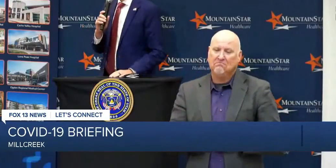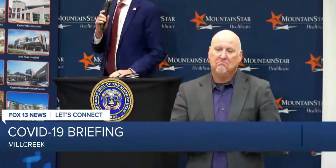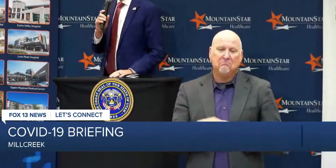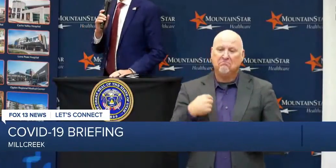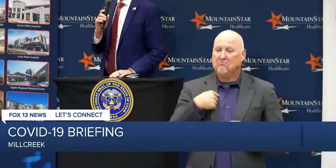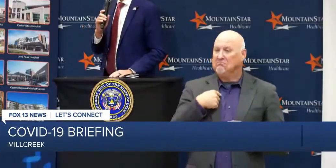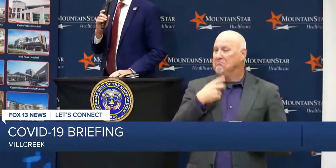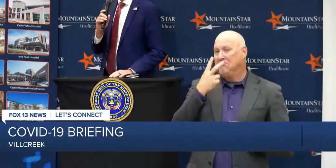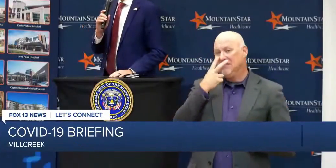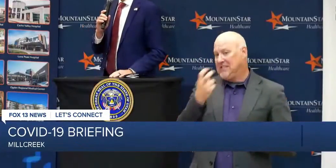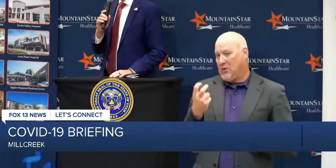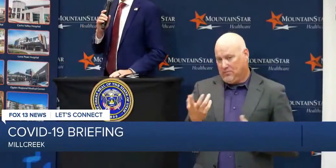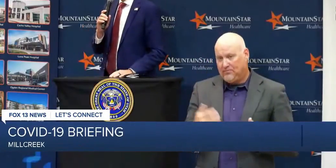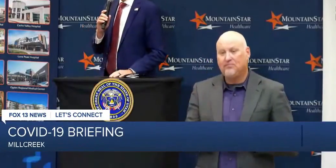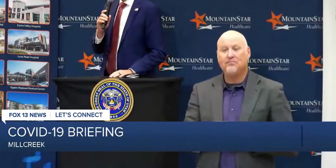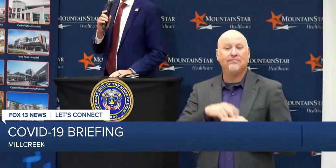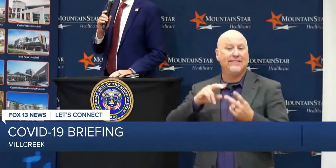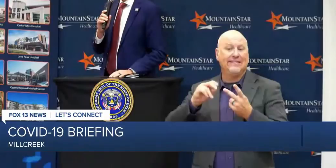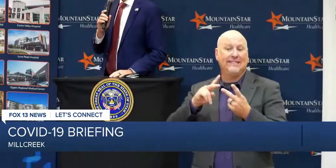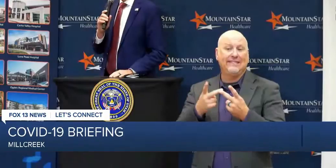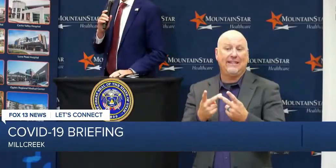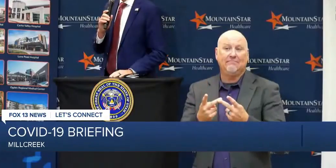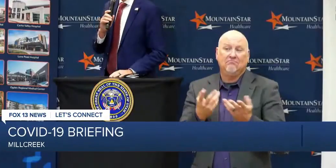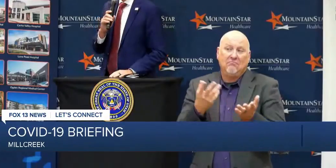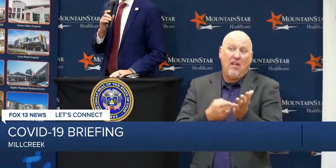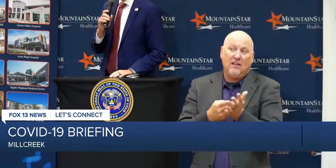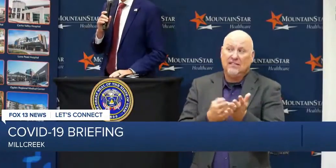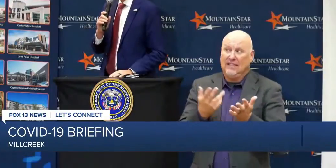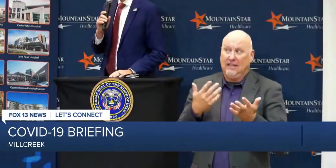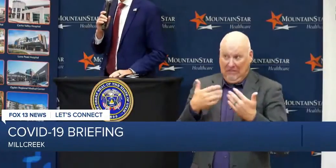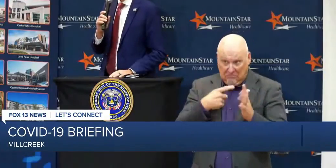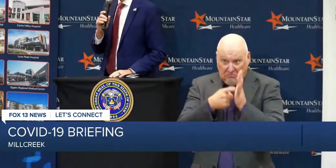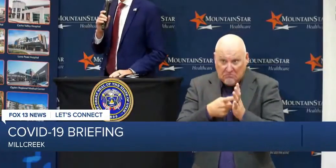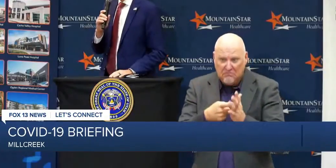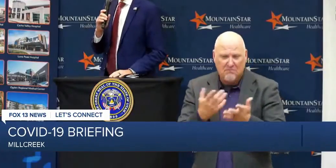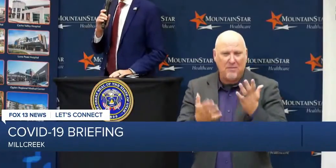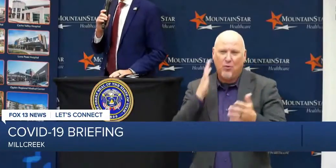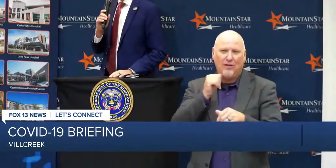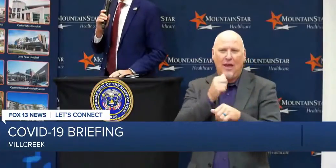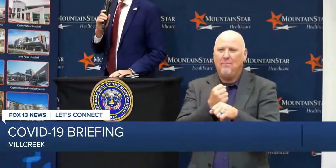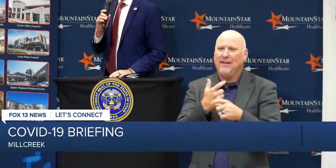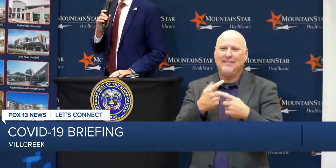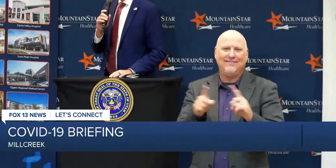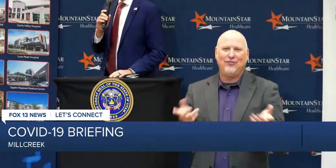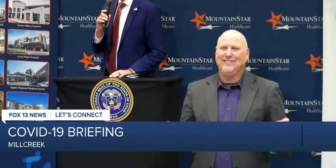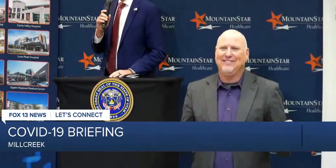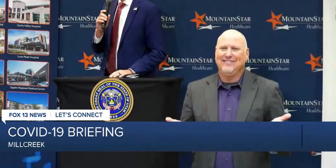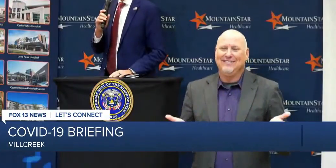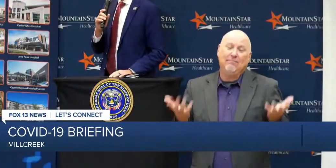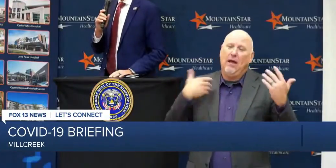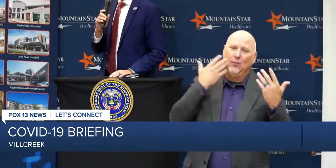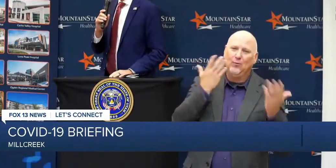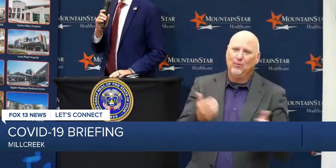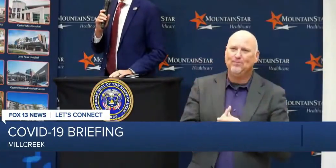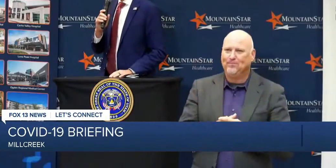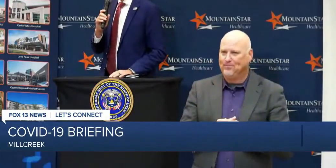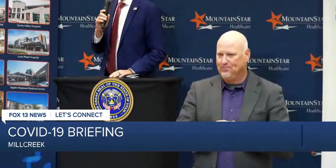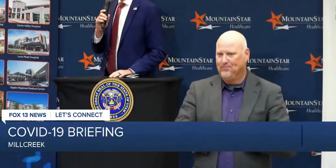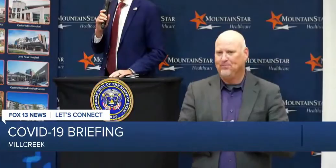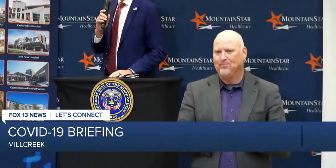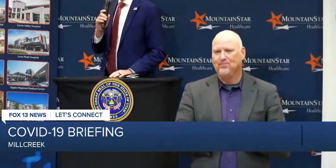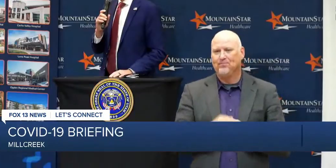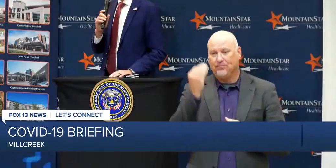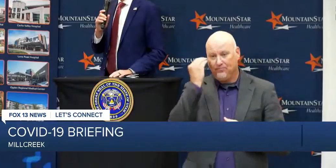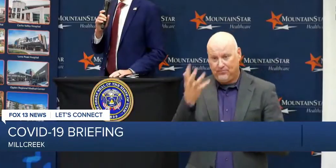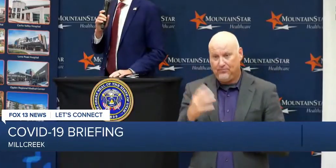significant difference. Again, as I mentioned that kind of Venn diagram, the people